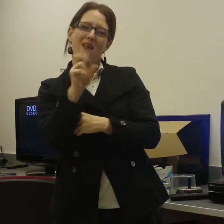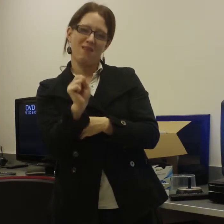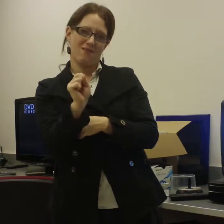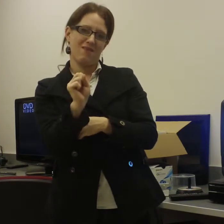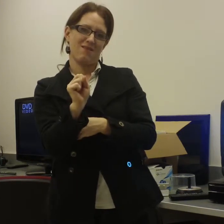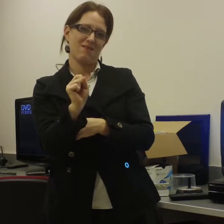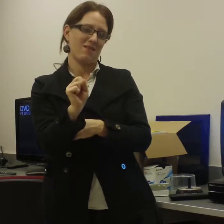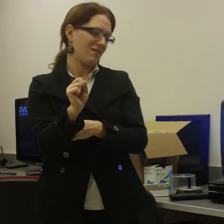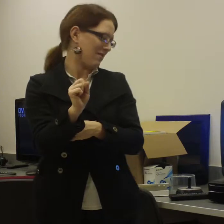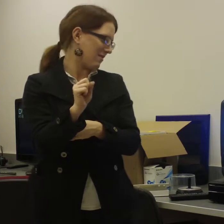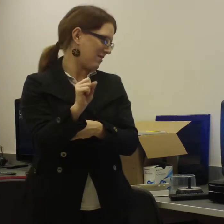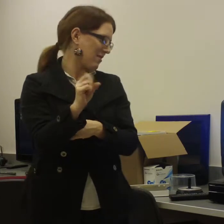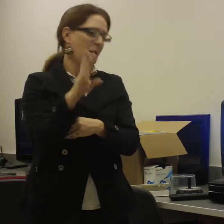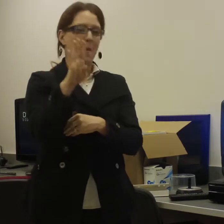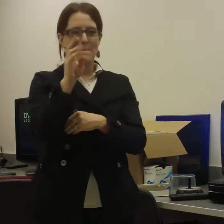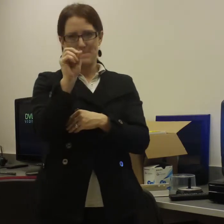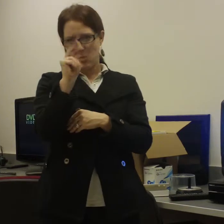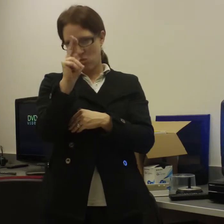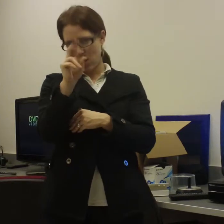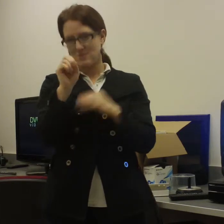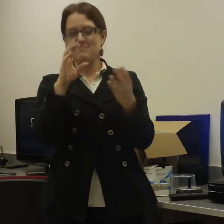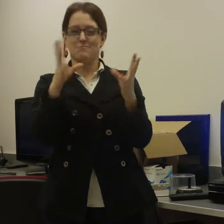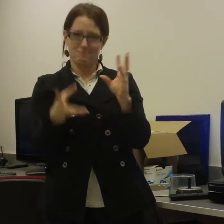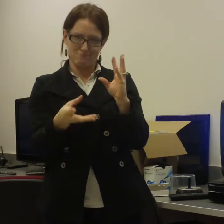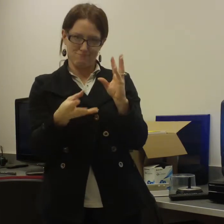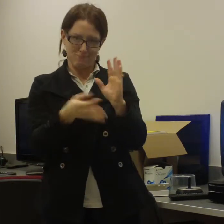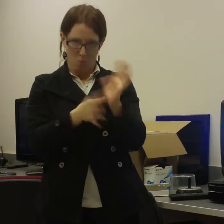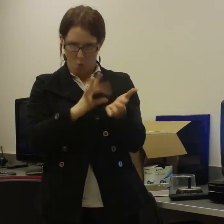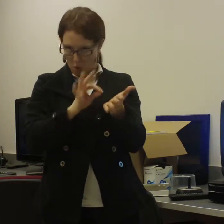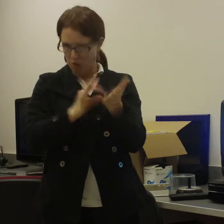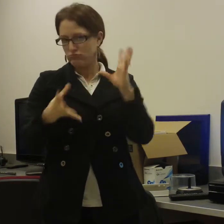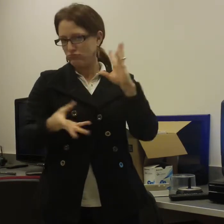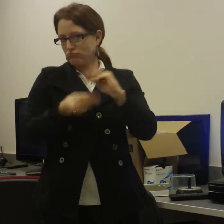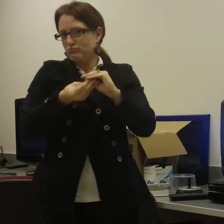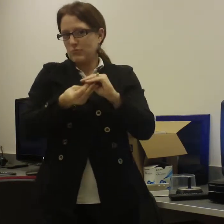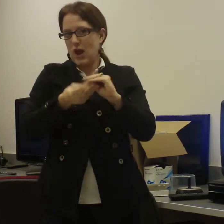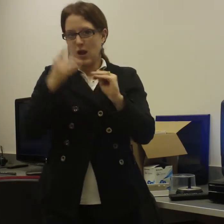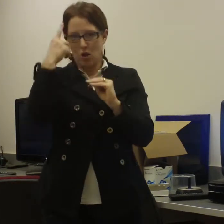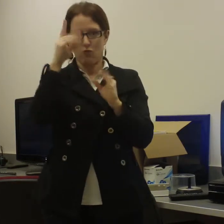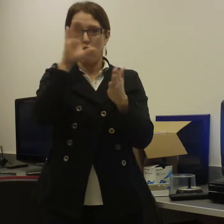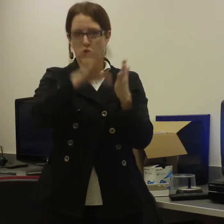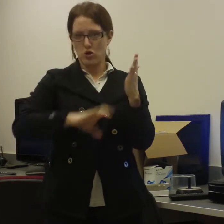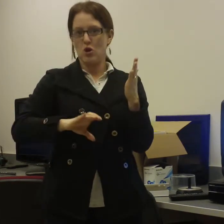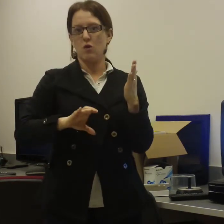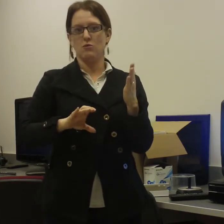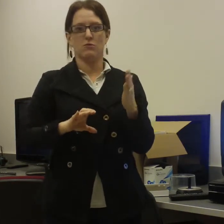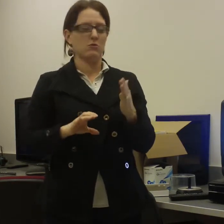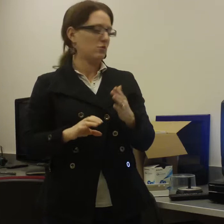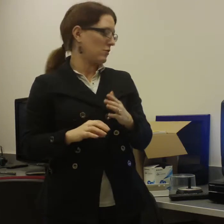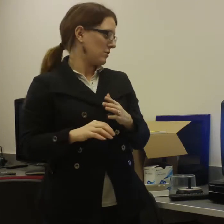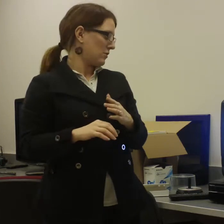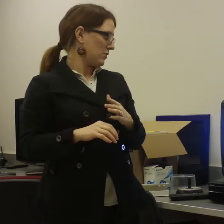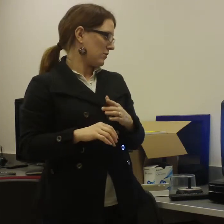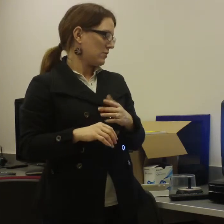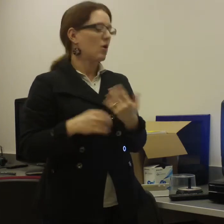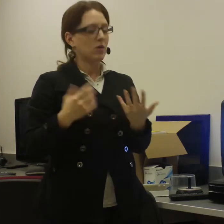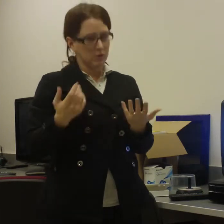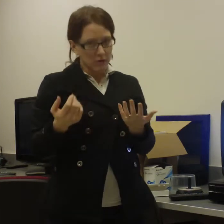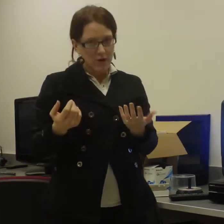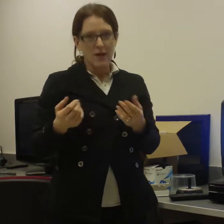Okay? That's added on to the chapter. Well, again, it goes on to the